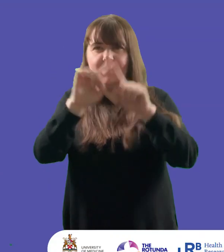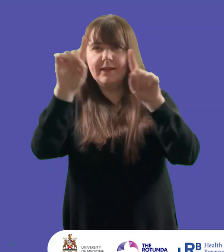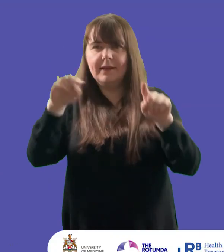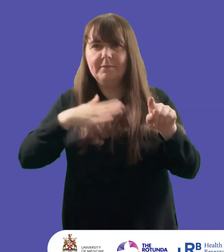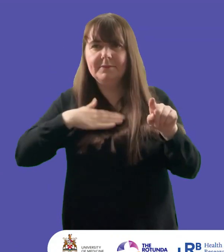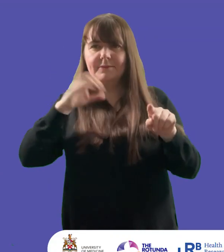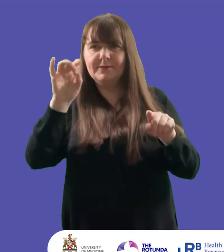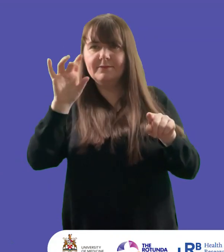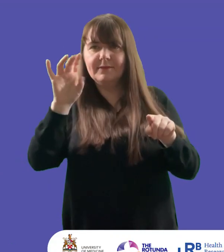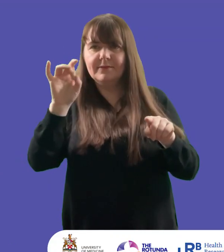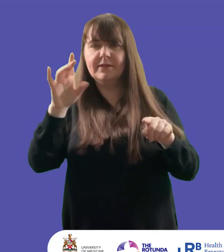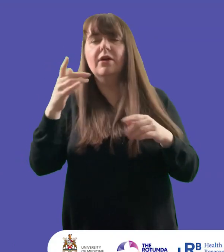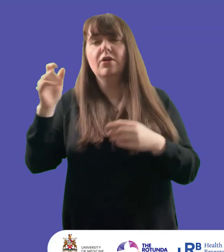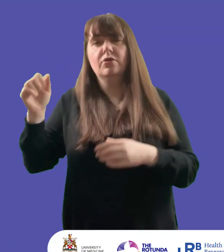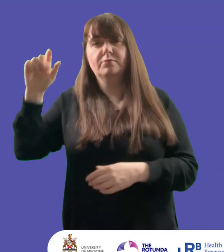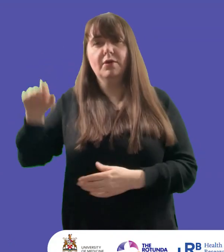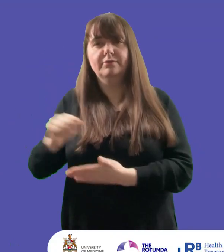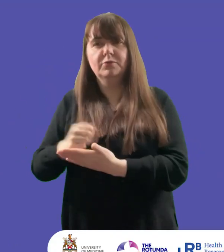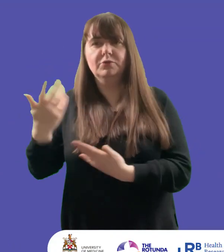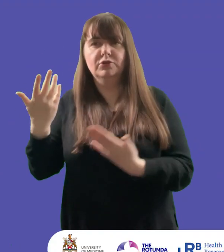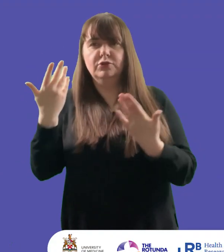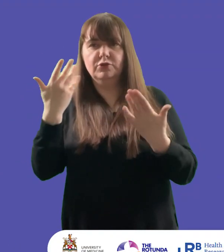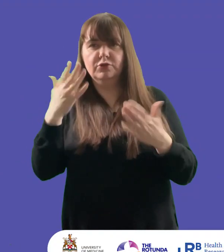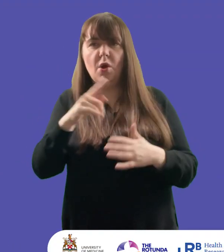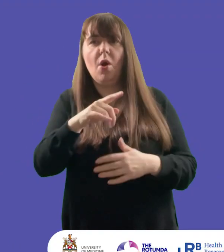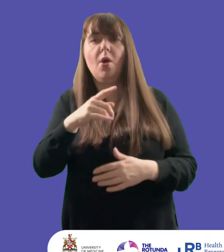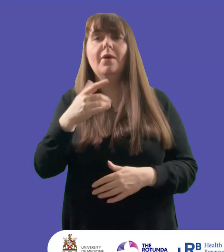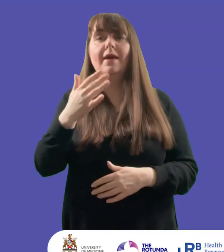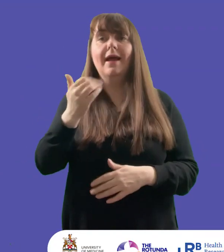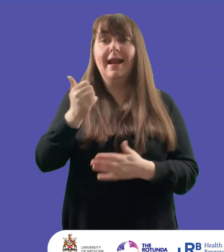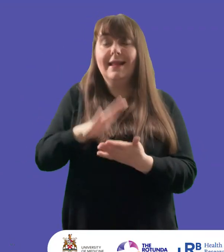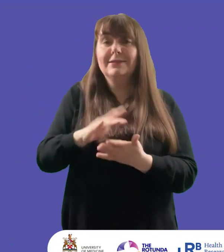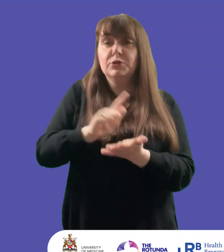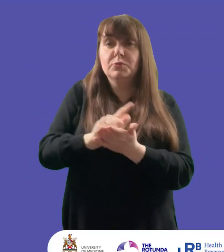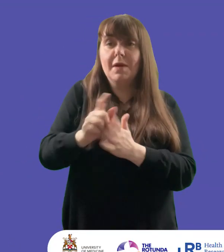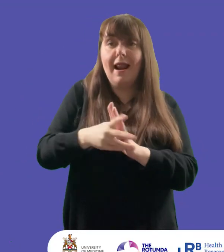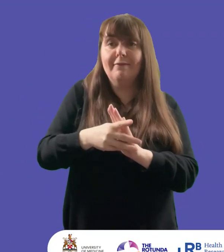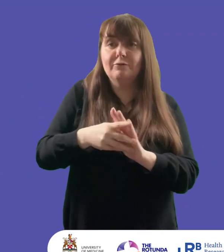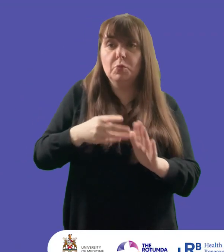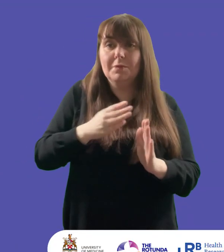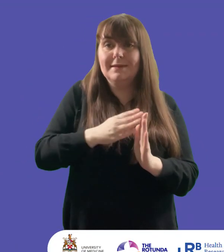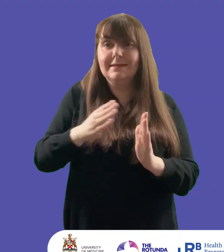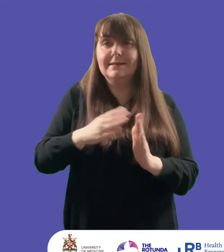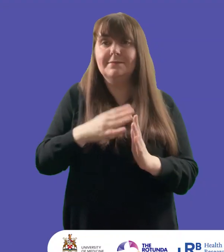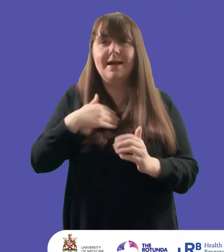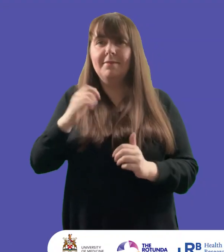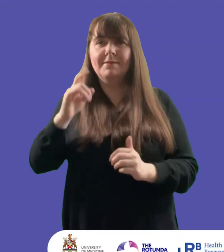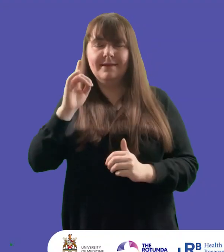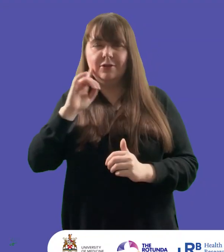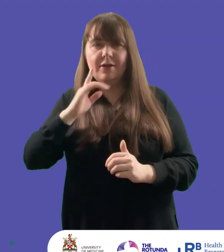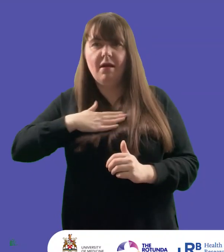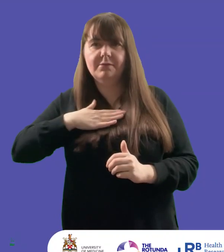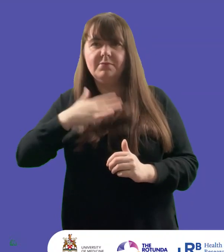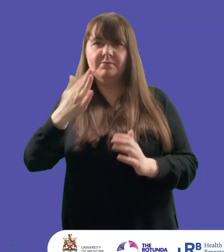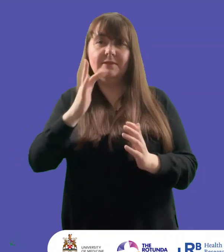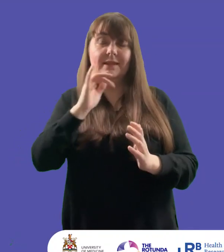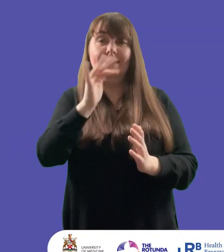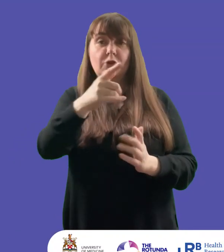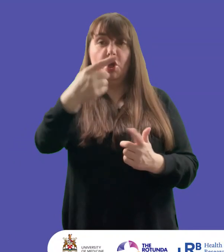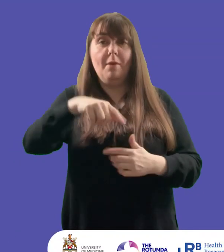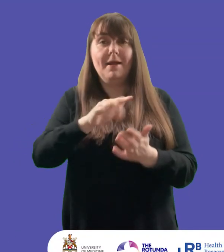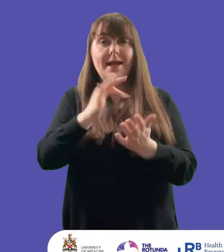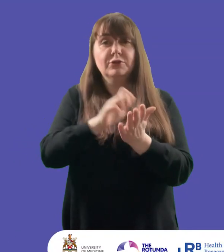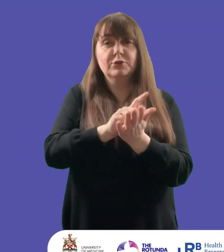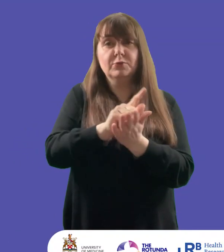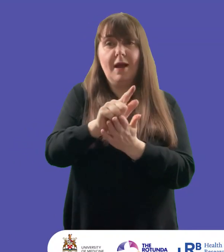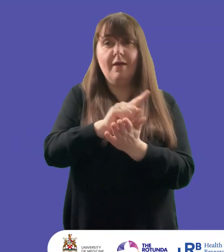and the sonographer will show that to you clearly. But at less than 12 weeks gestation, we won't be playing the heartbeat for you to hear. If you're between 12 and 14 weeks